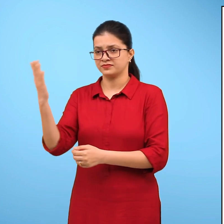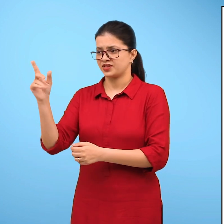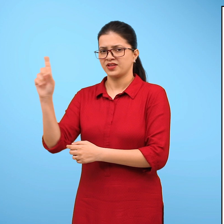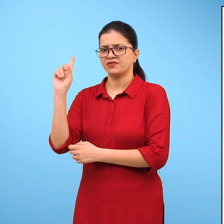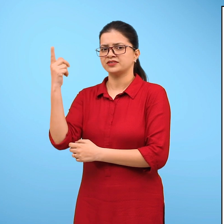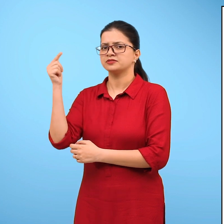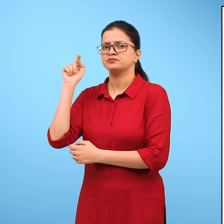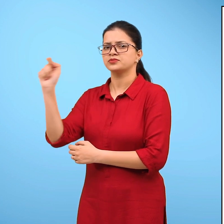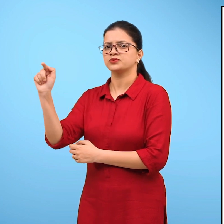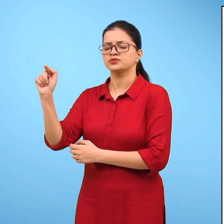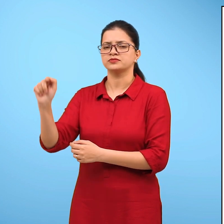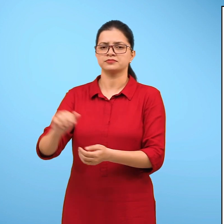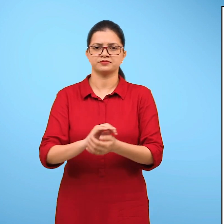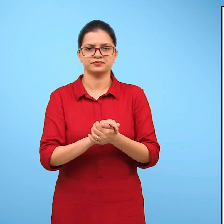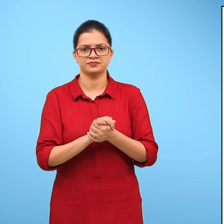First and last is done for you.